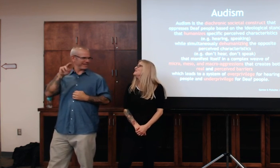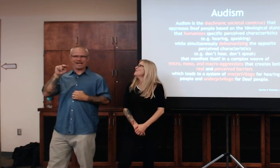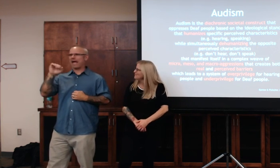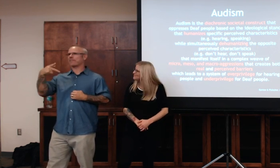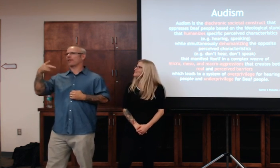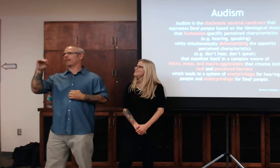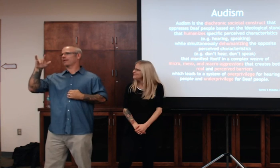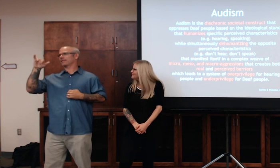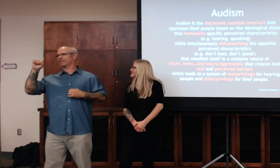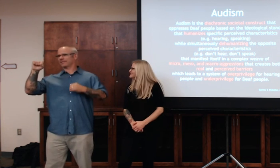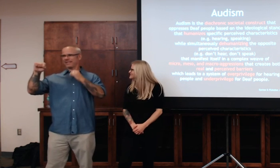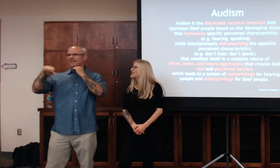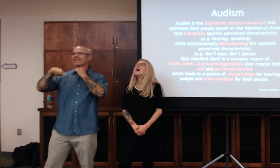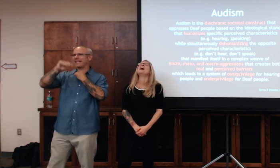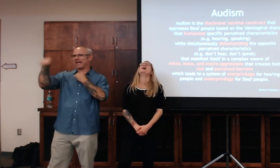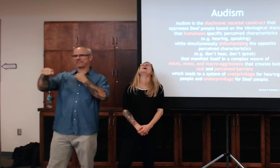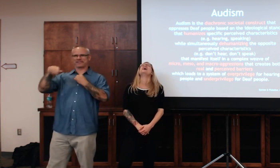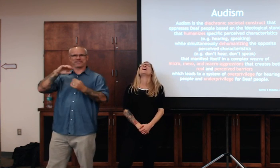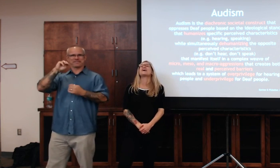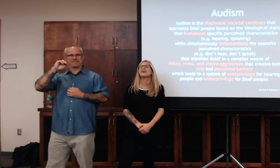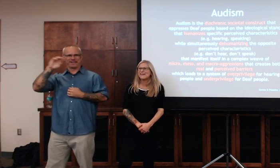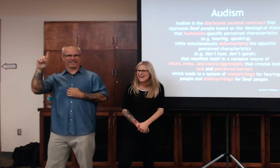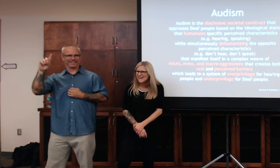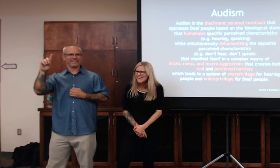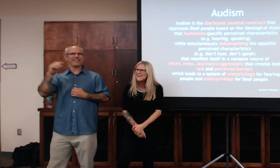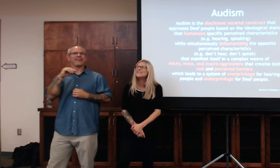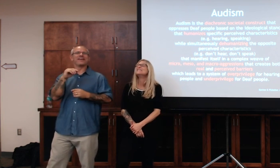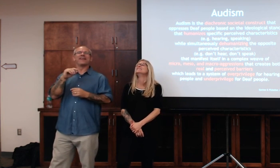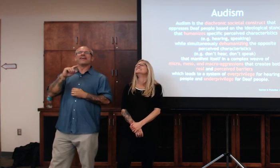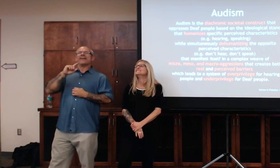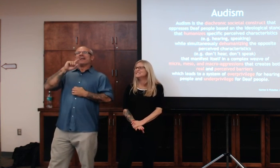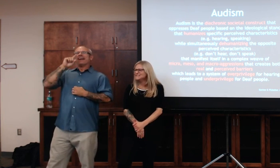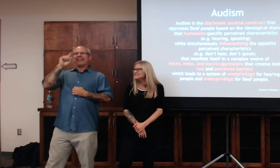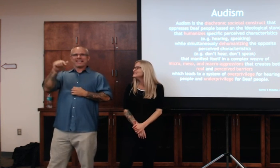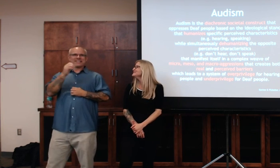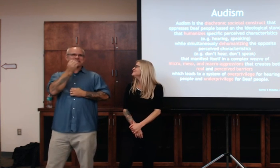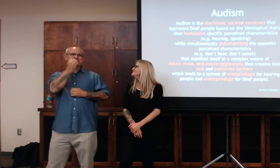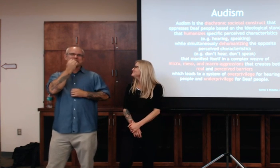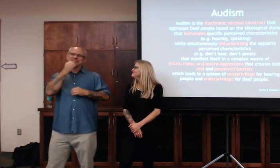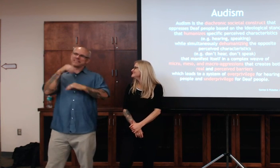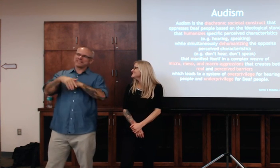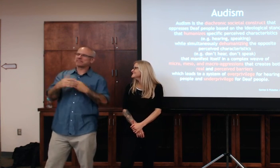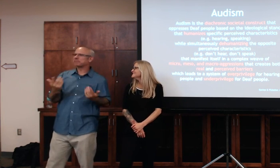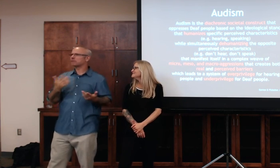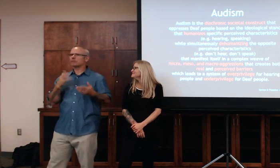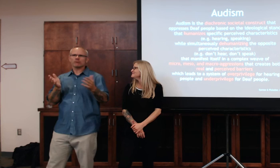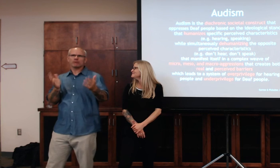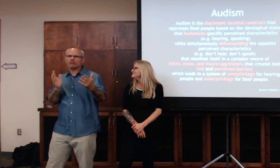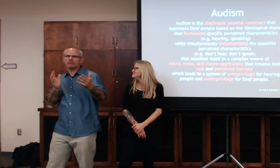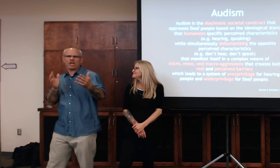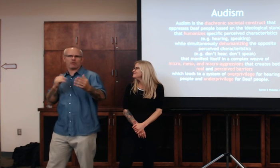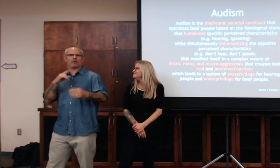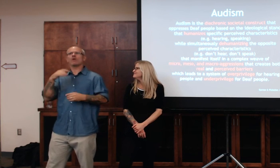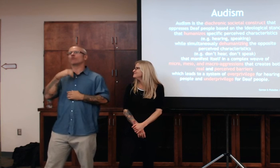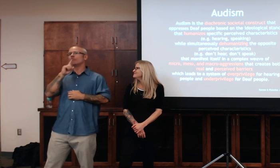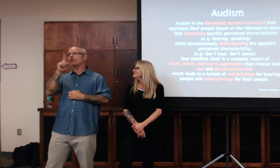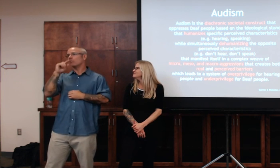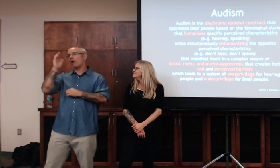Yeah. In Annapolis. So we were in Annapolis, Maryland. Anyhow, we were out to dinner one night. We're just talking,